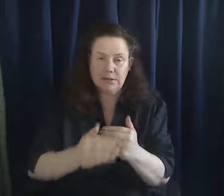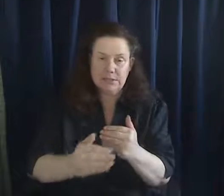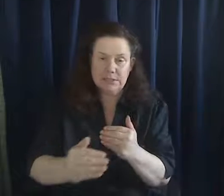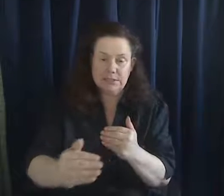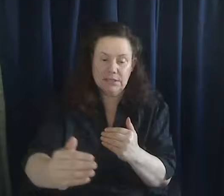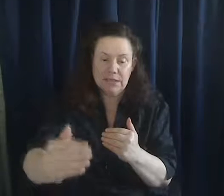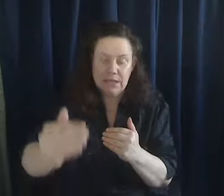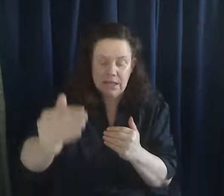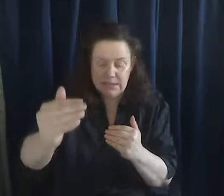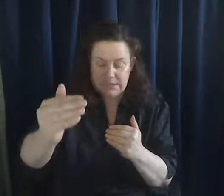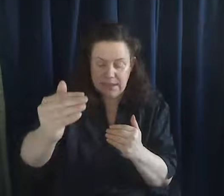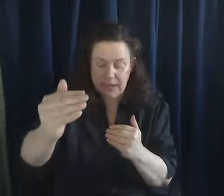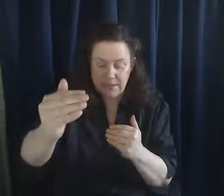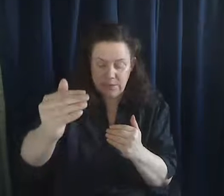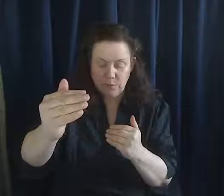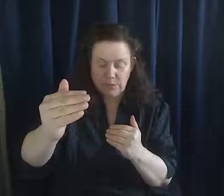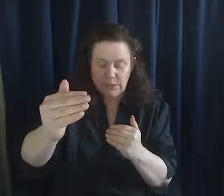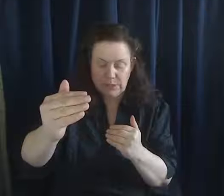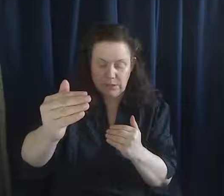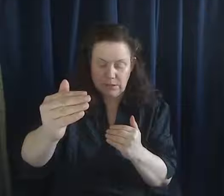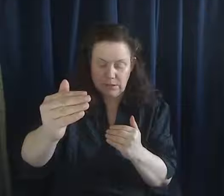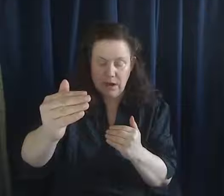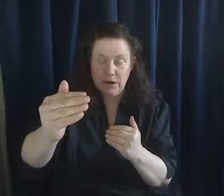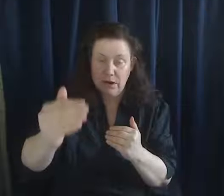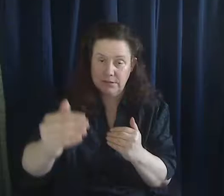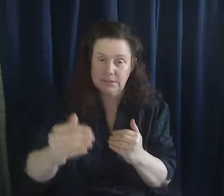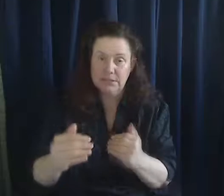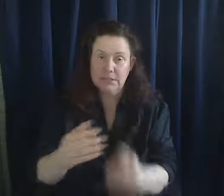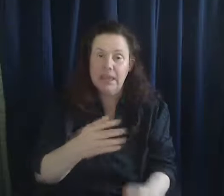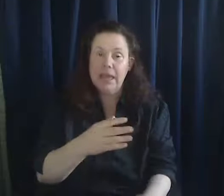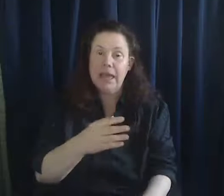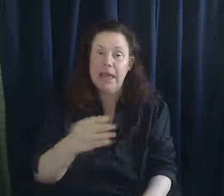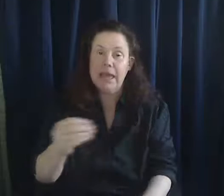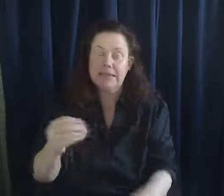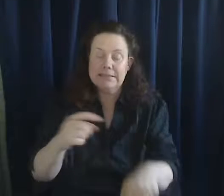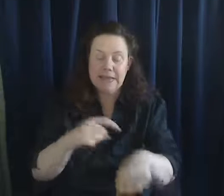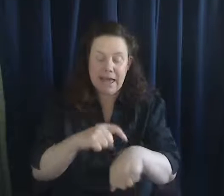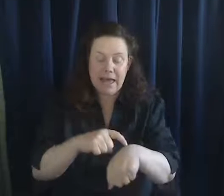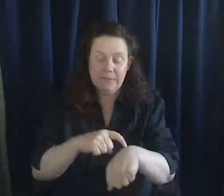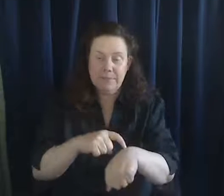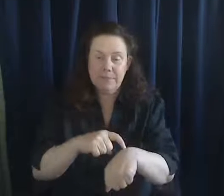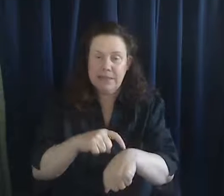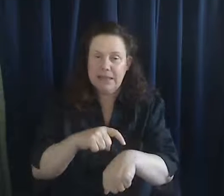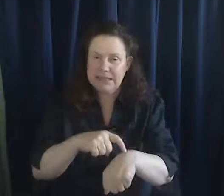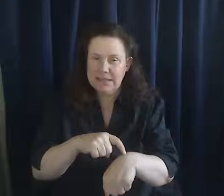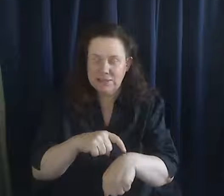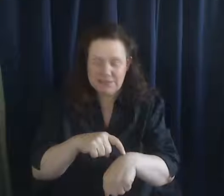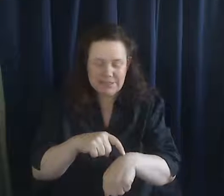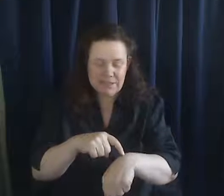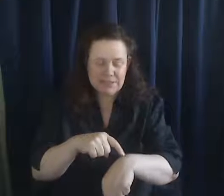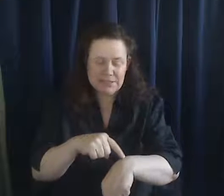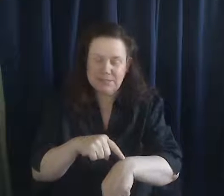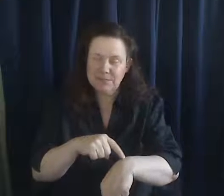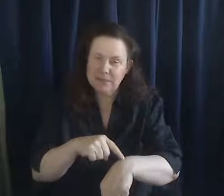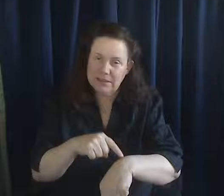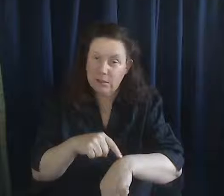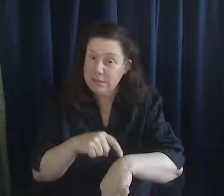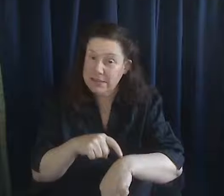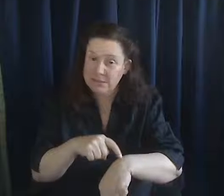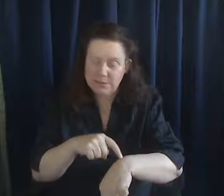start, and time would heal our hearts. And time, it's not just time, because this can be like, what time is it right